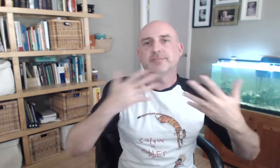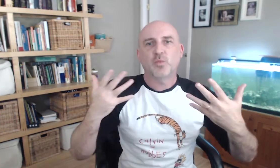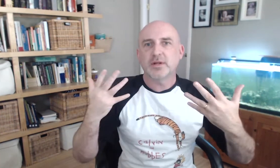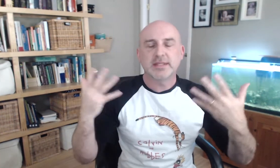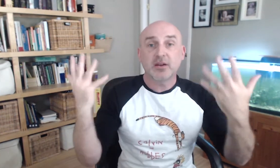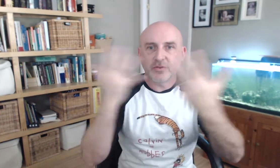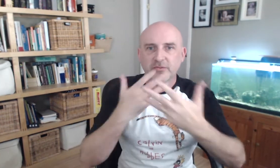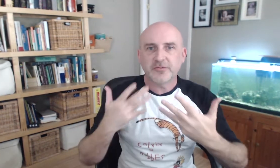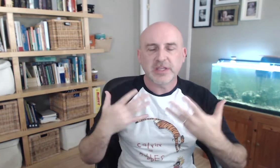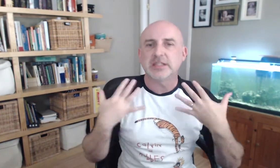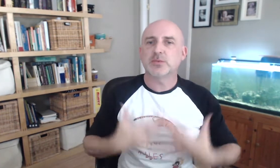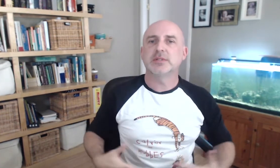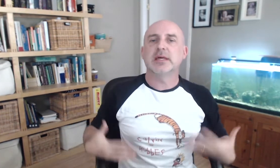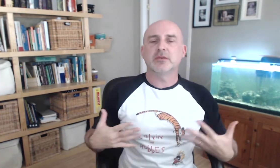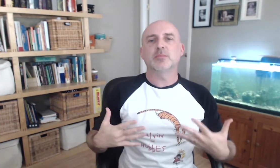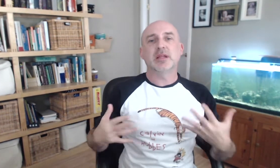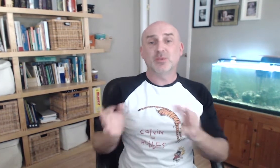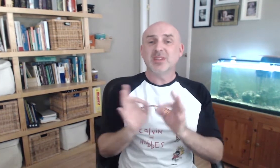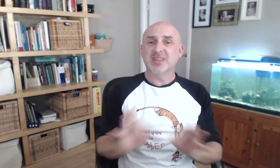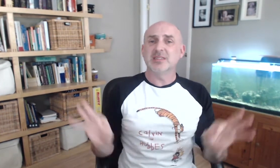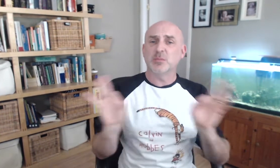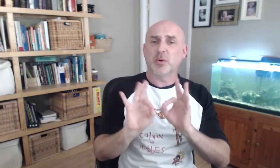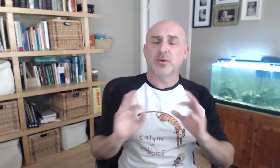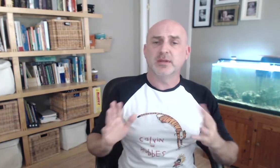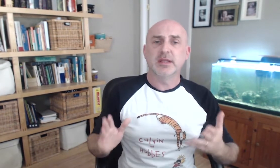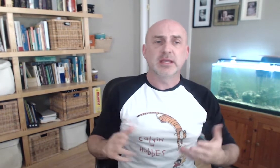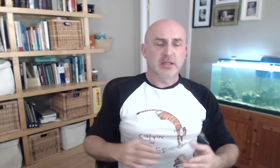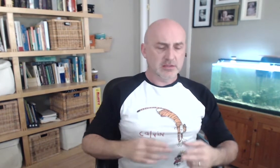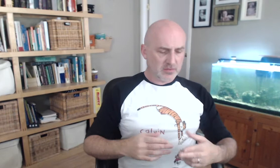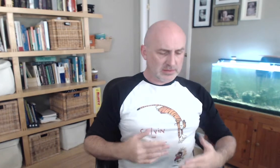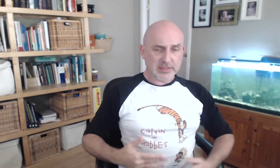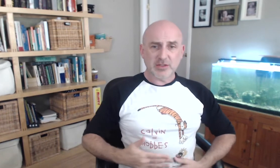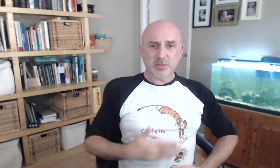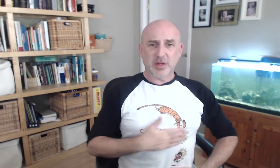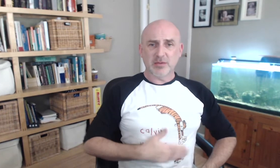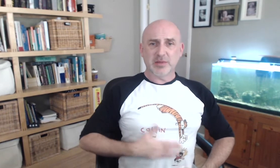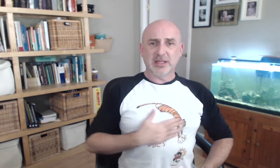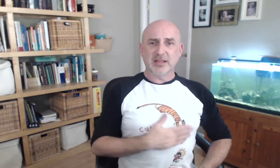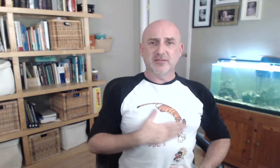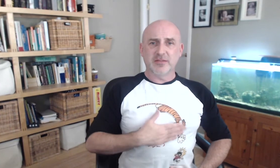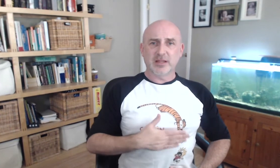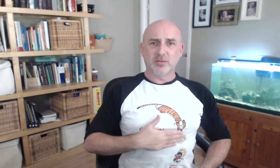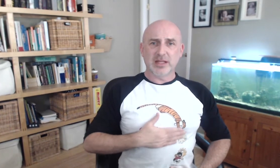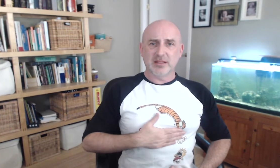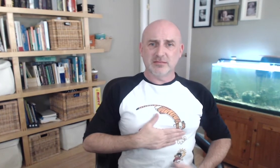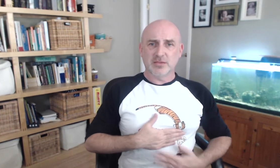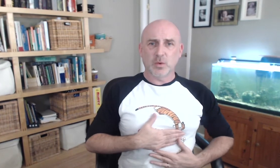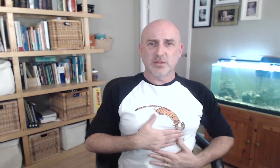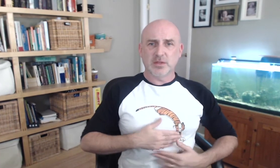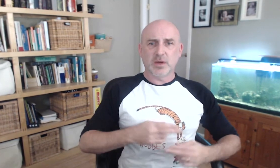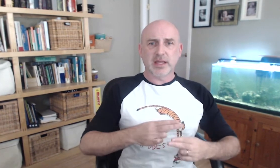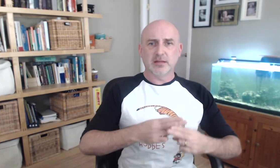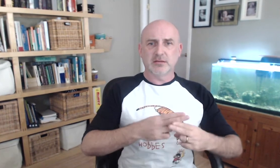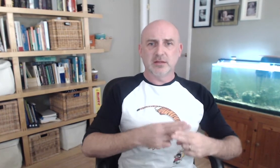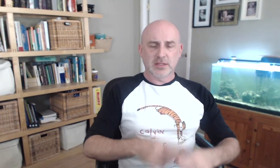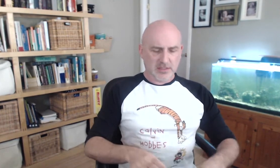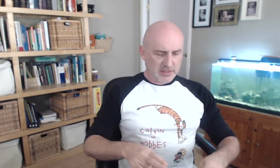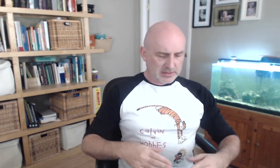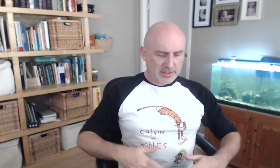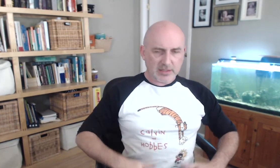where it's at on your face, where it's at on your body really is important. So this sign should probably be kind of like right at torso height. It's not